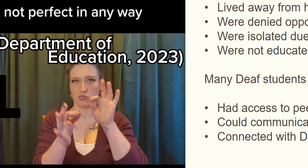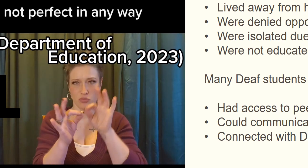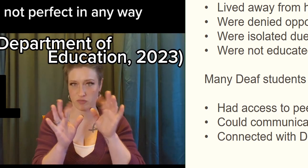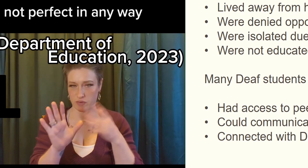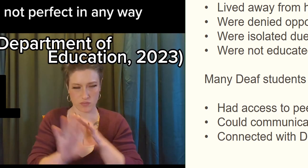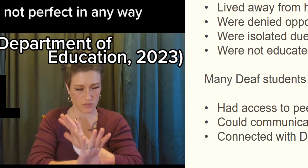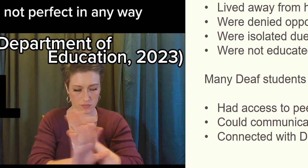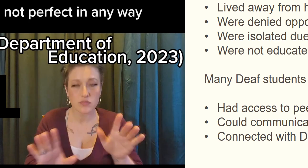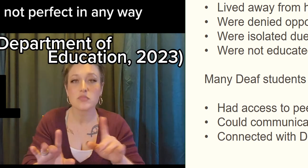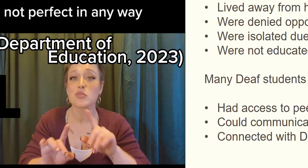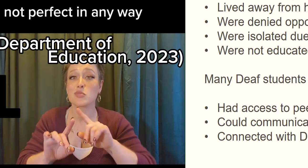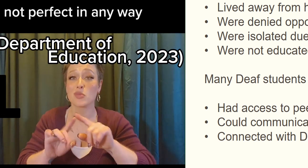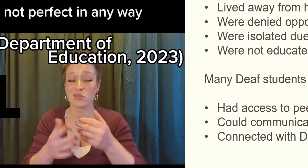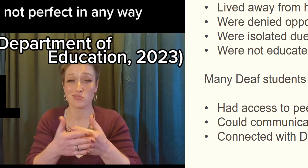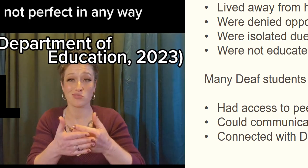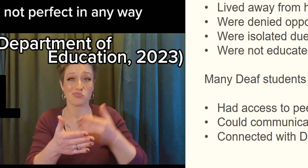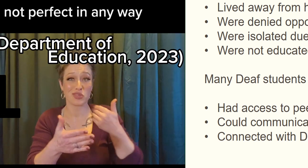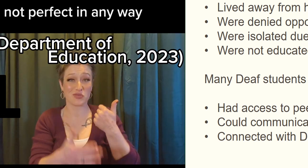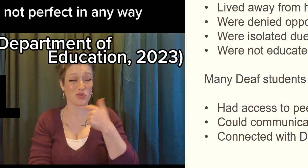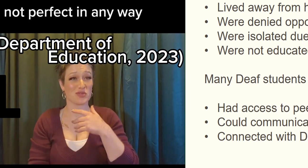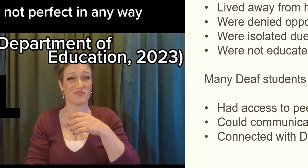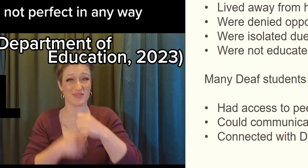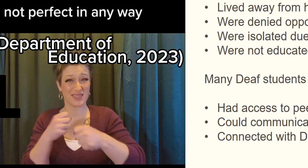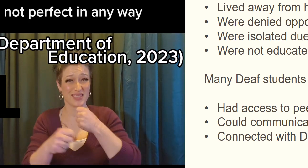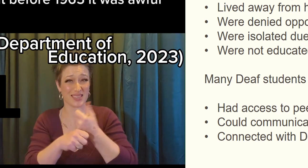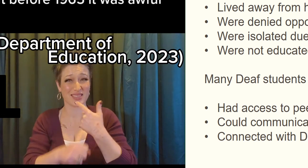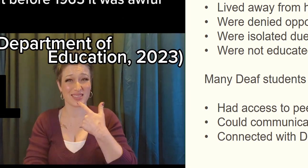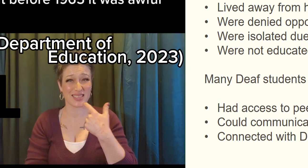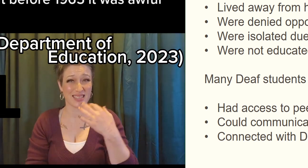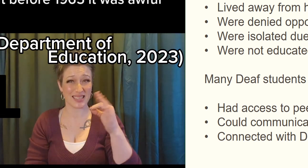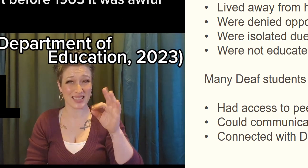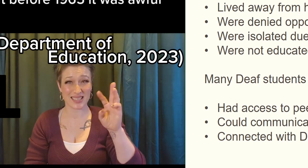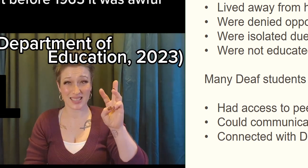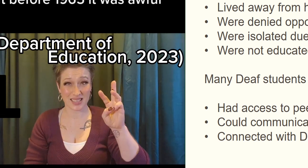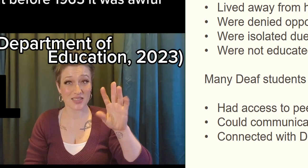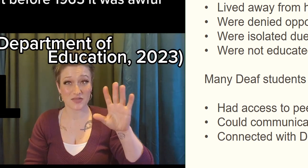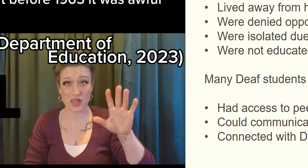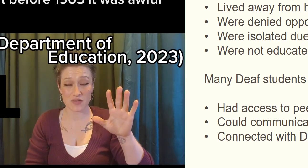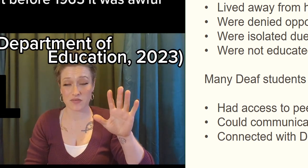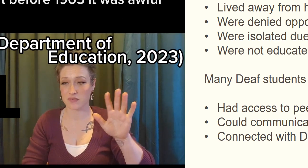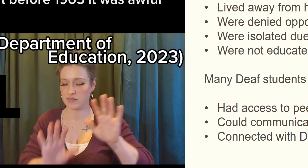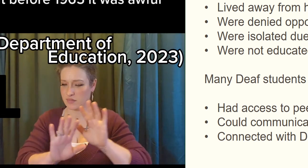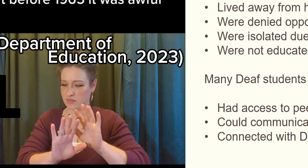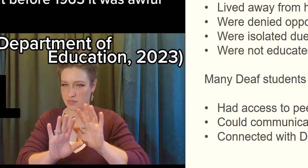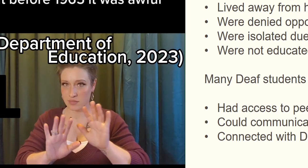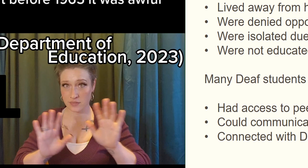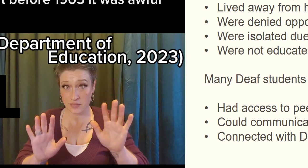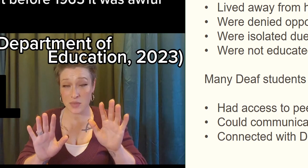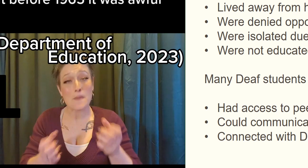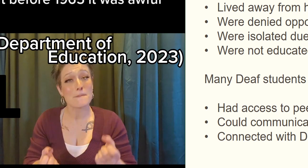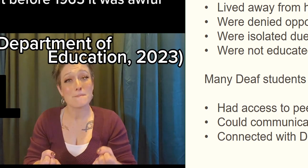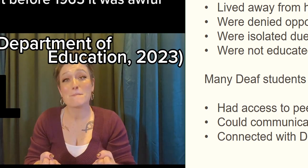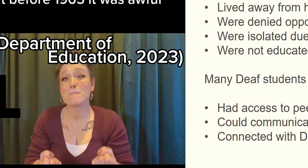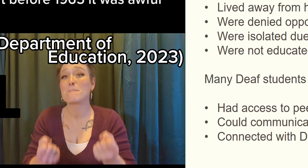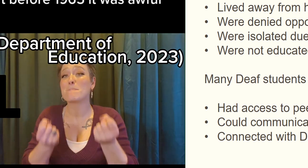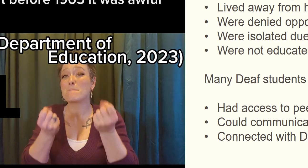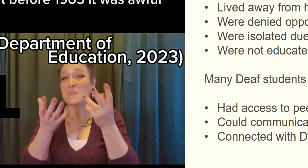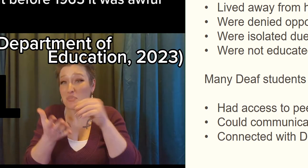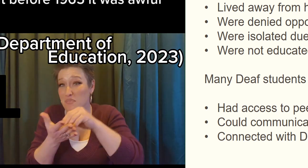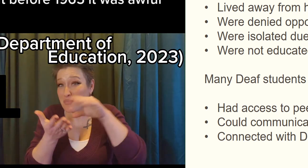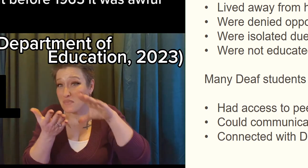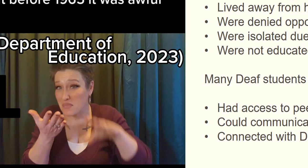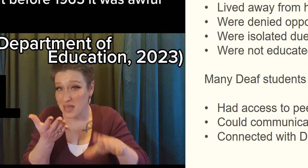Special education currently is not perfect in any way, but before 1965, it